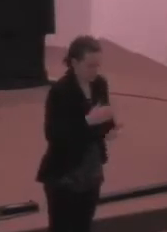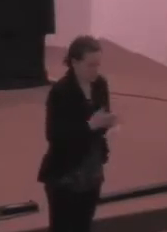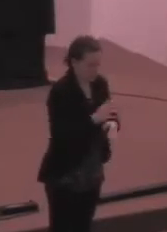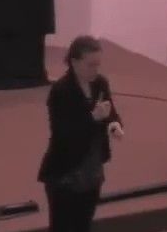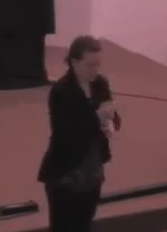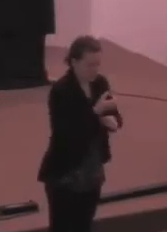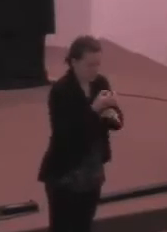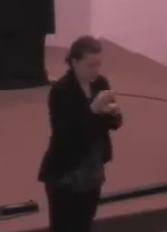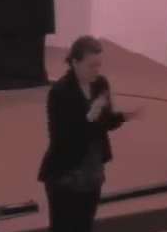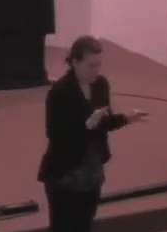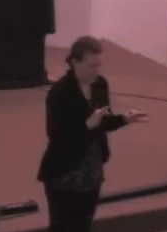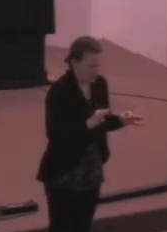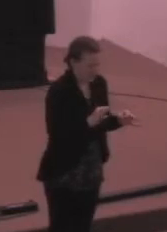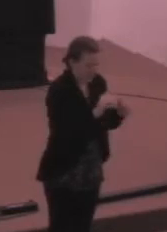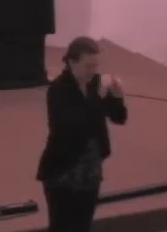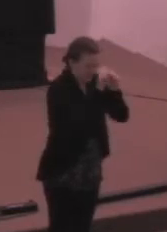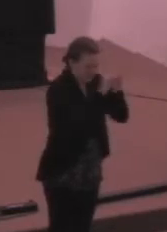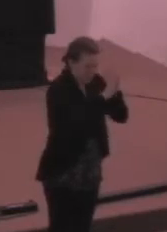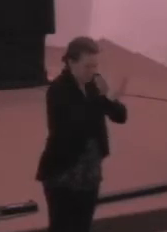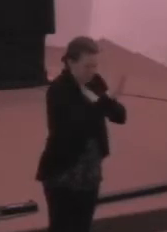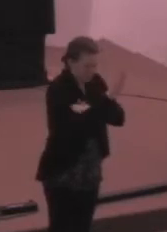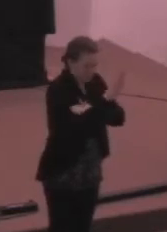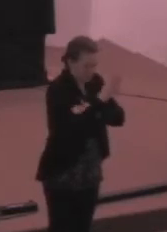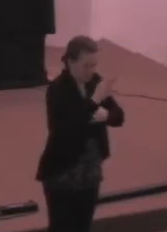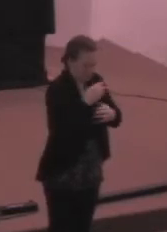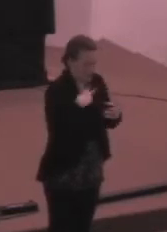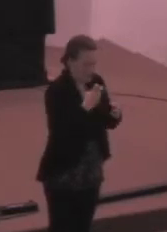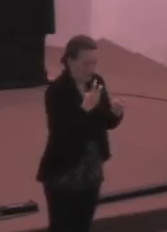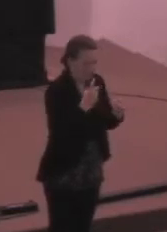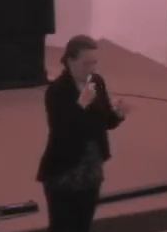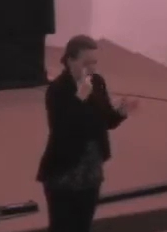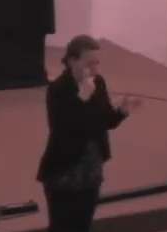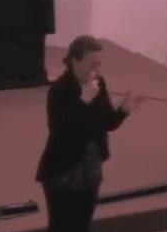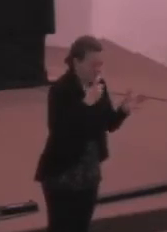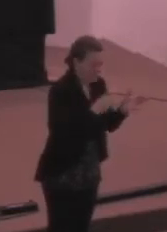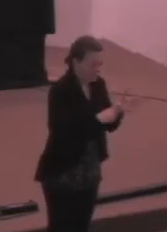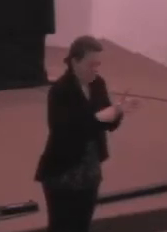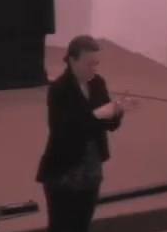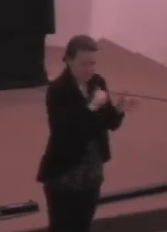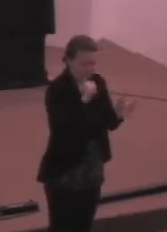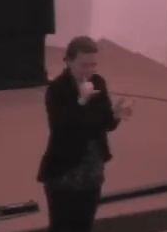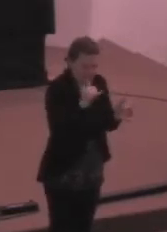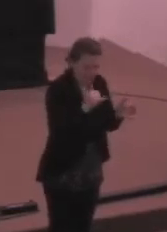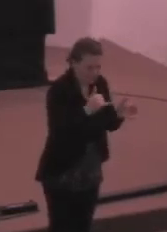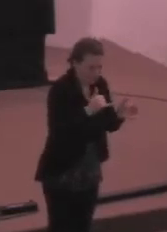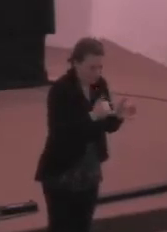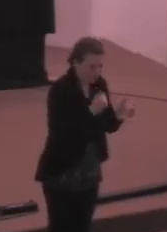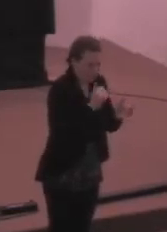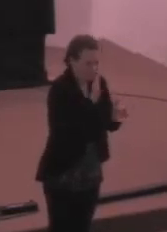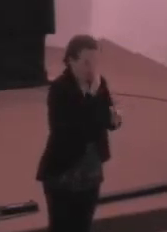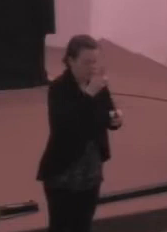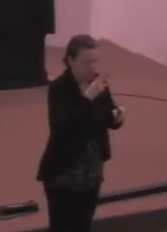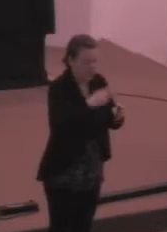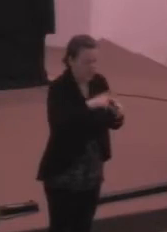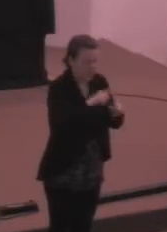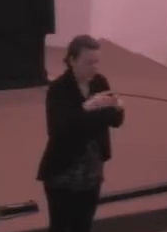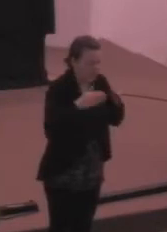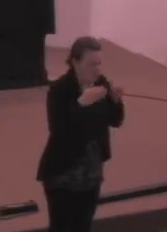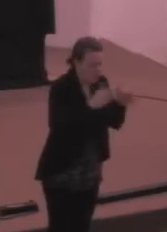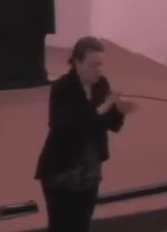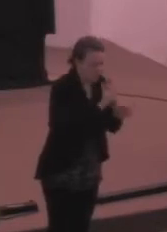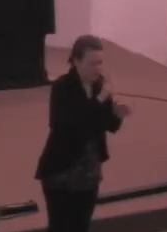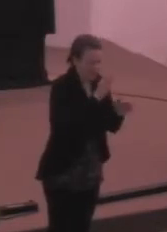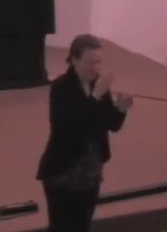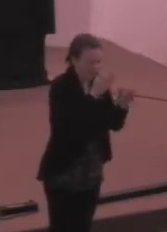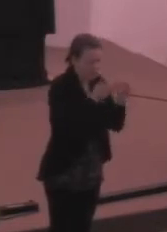And Father God, I just pray that we acknowledge always that it's just not just a name, but it is a way of life, living and